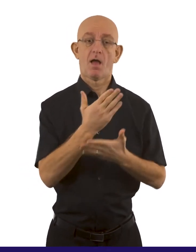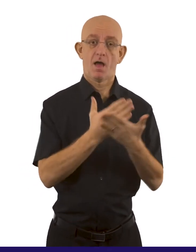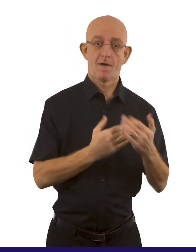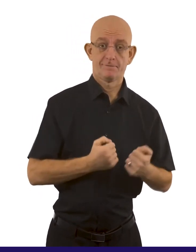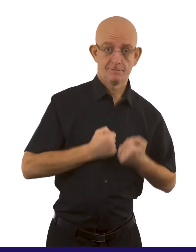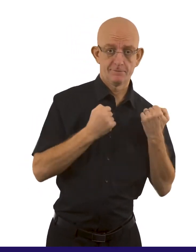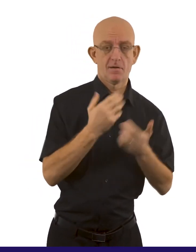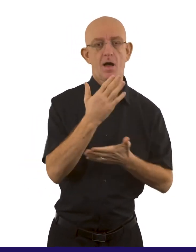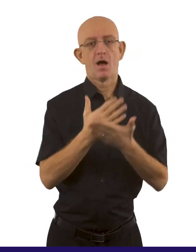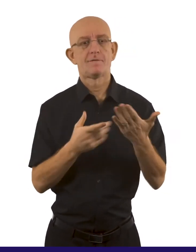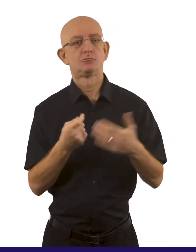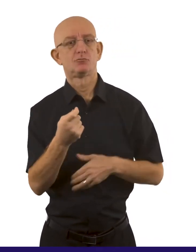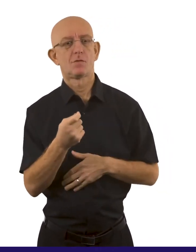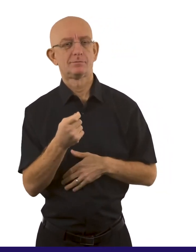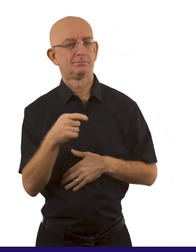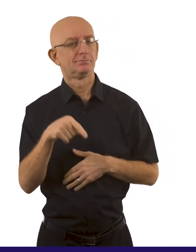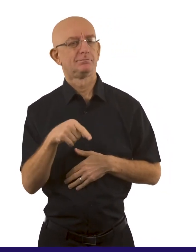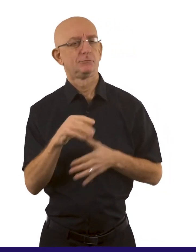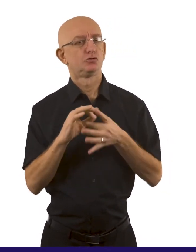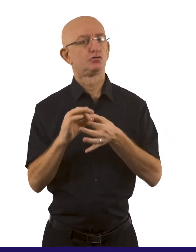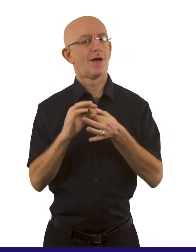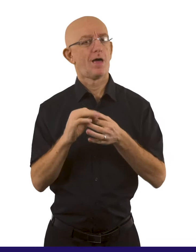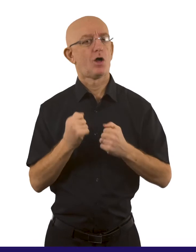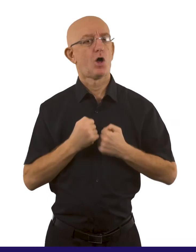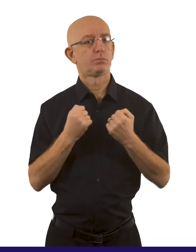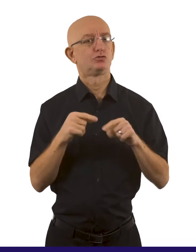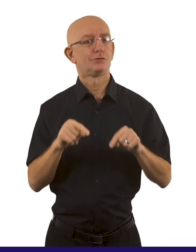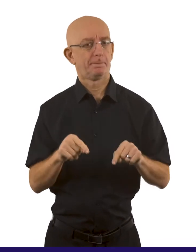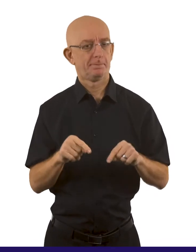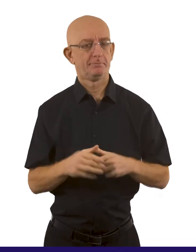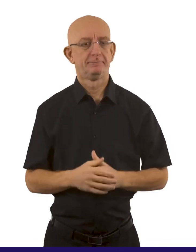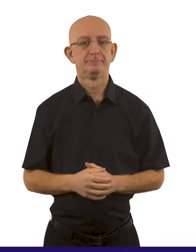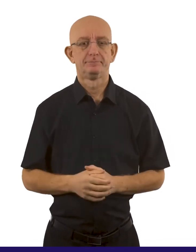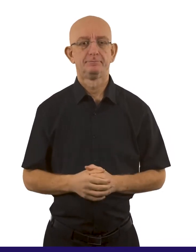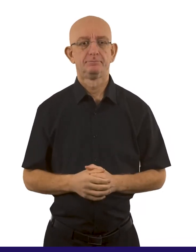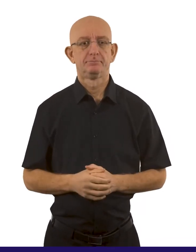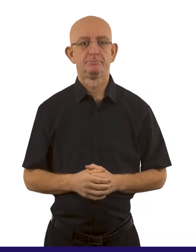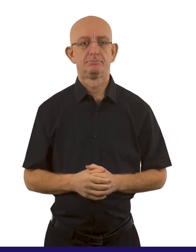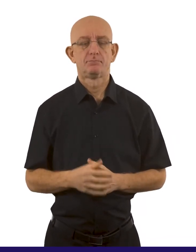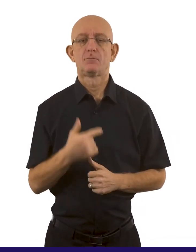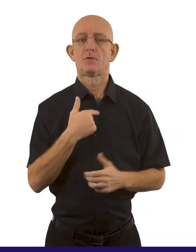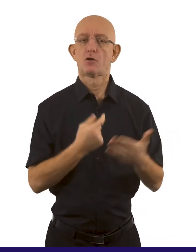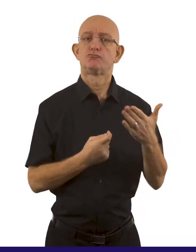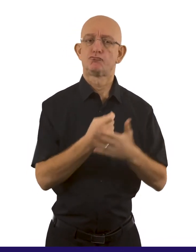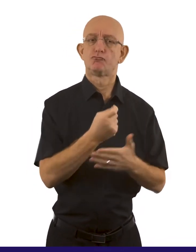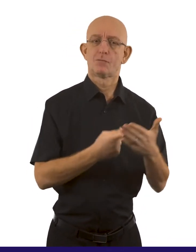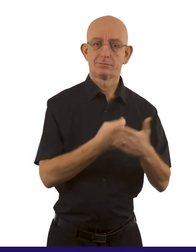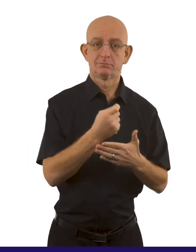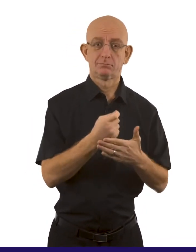Part own and part rent, open brackets, shared ownership, close brackets. Rent it,